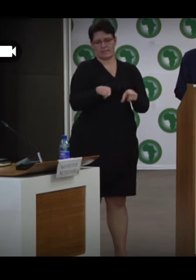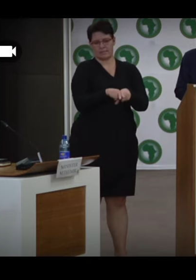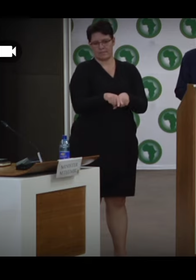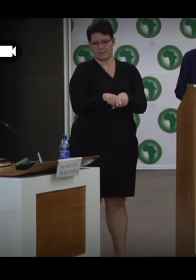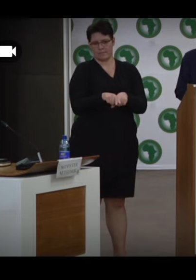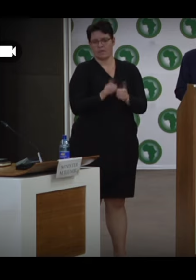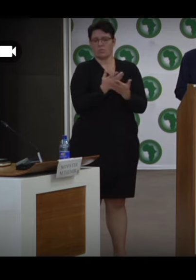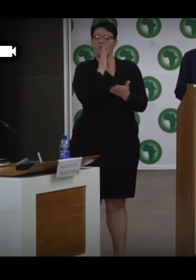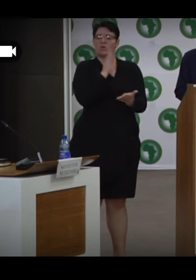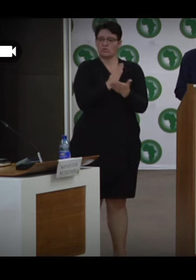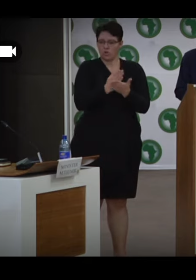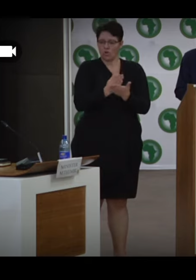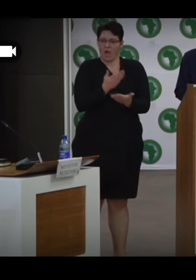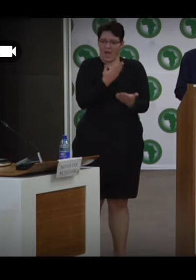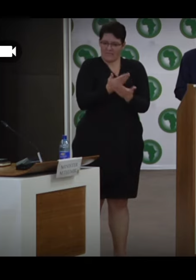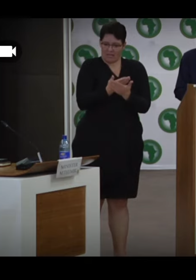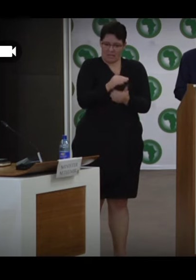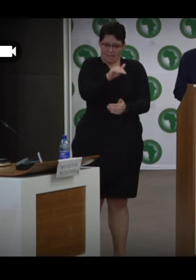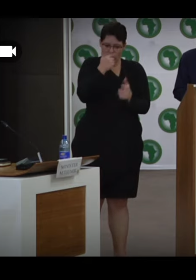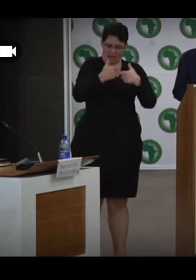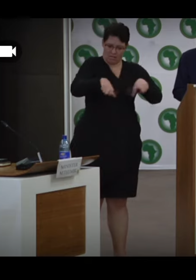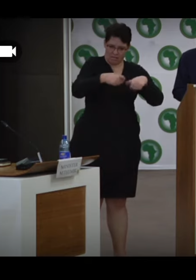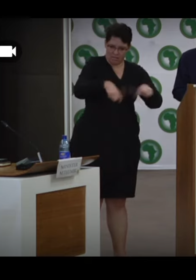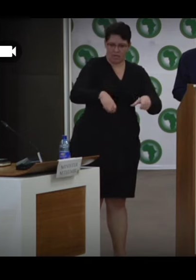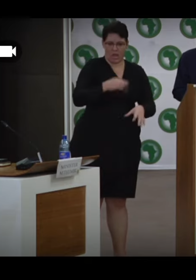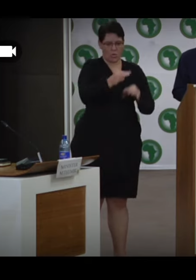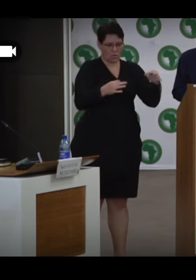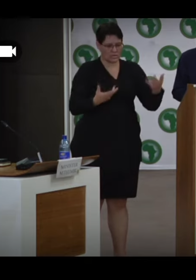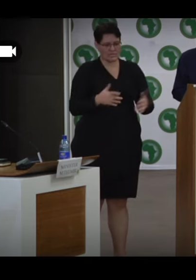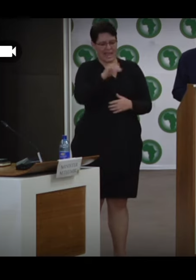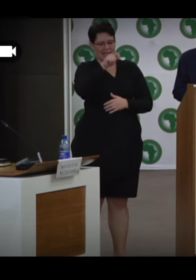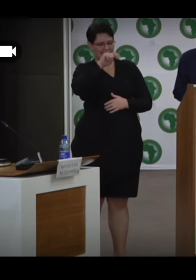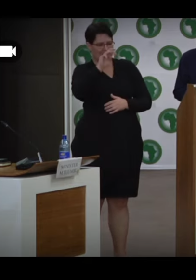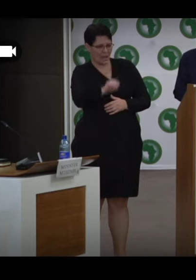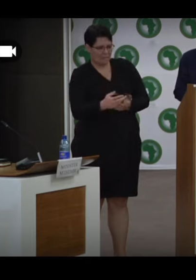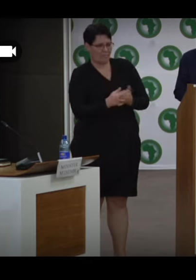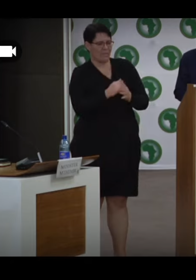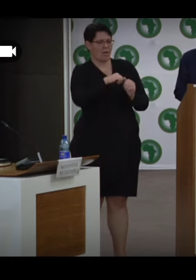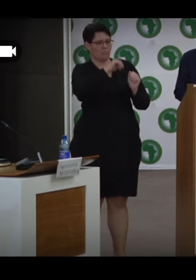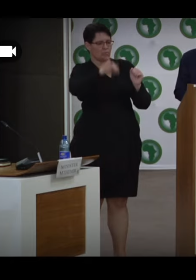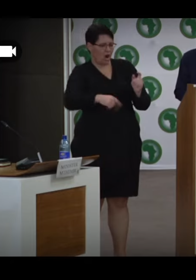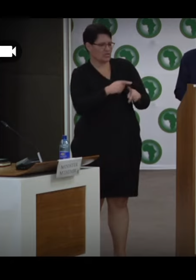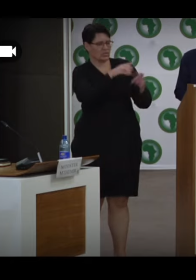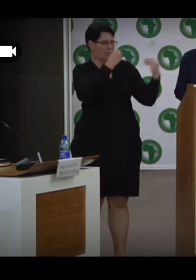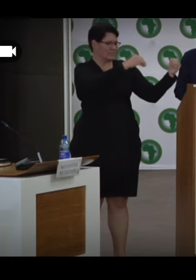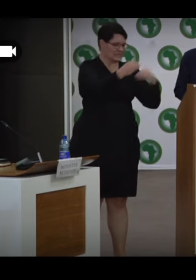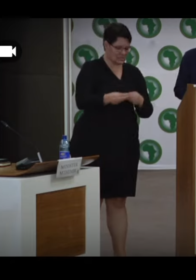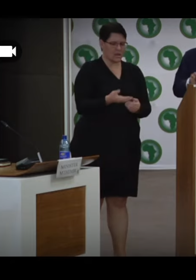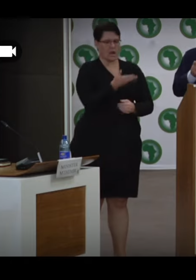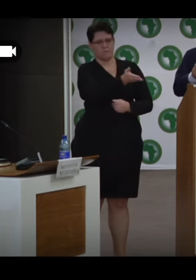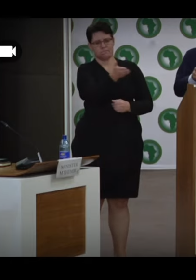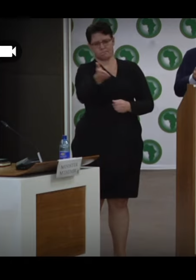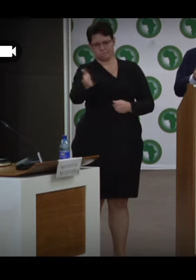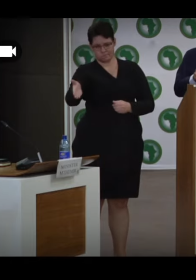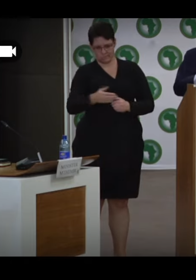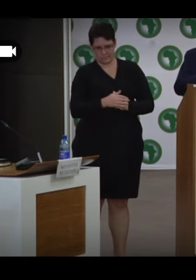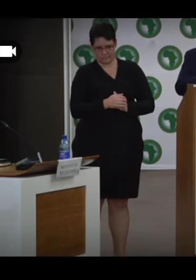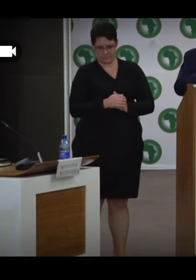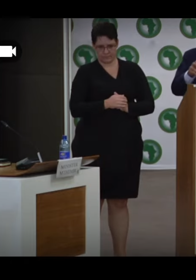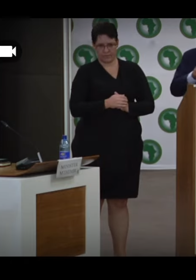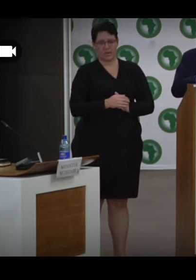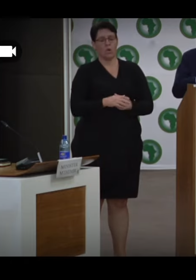ensure continued availability of banknotes at ATM, at branches and businesses. So we've